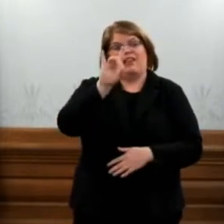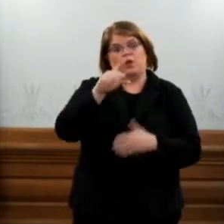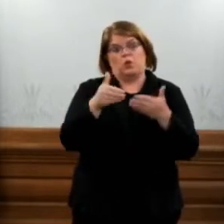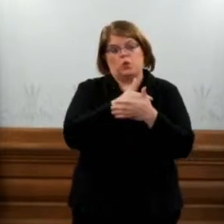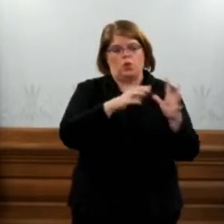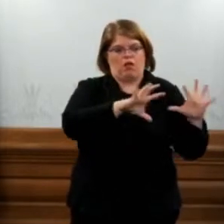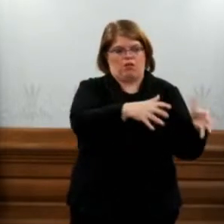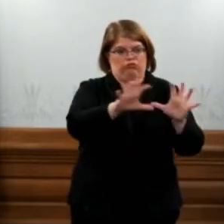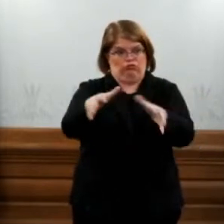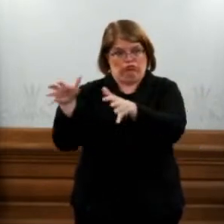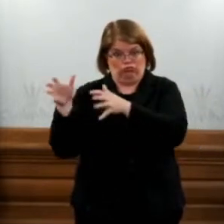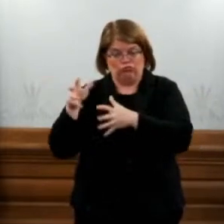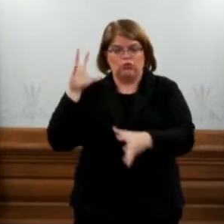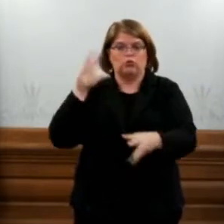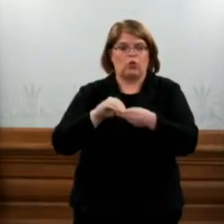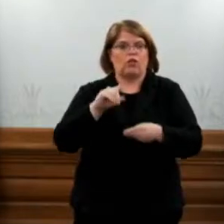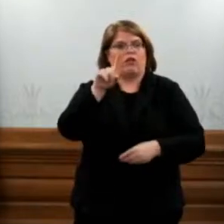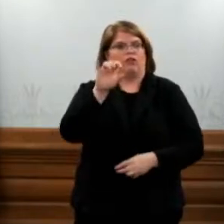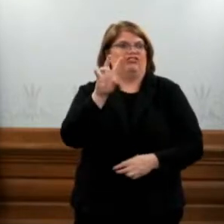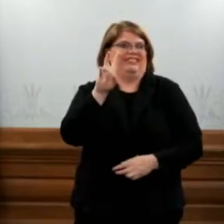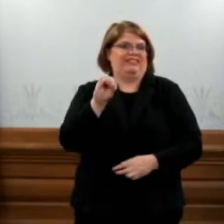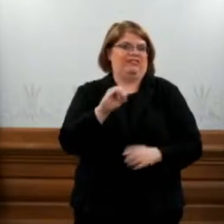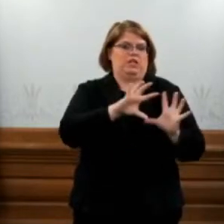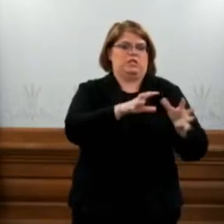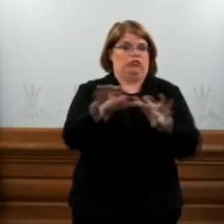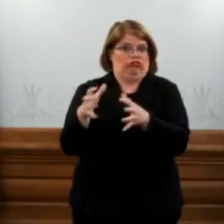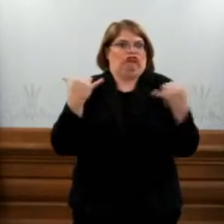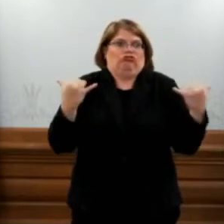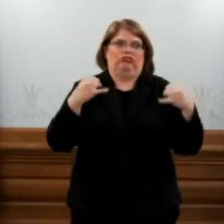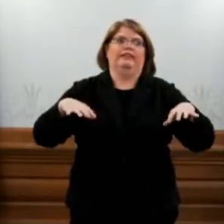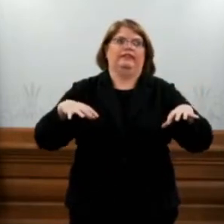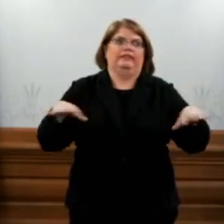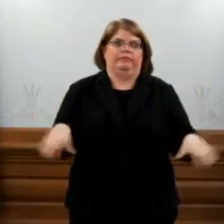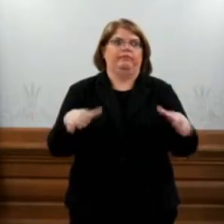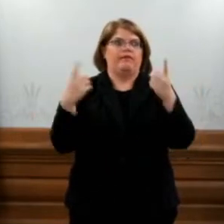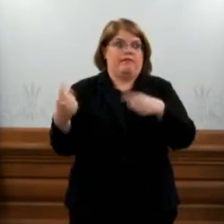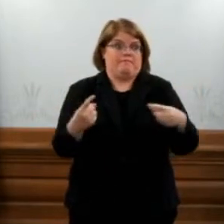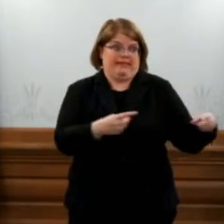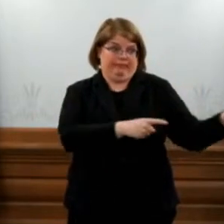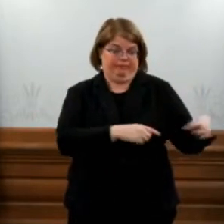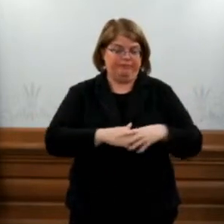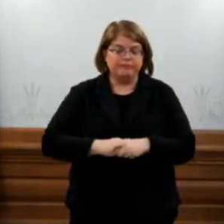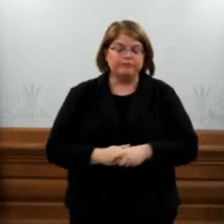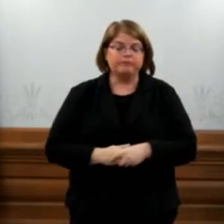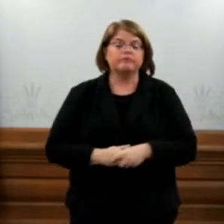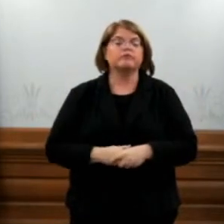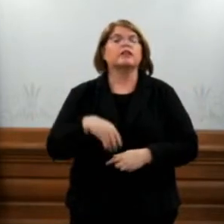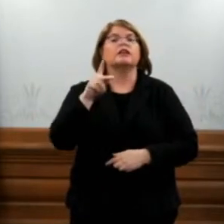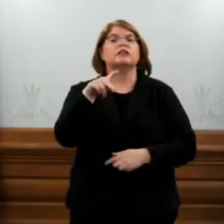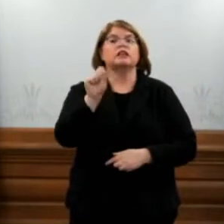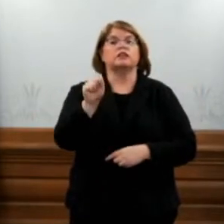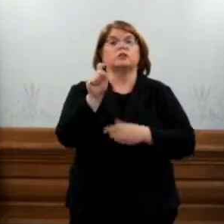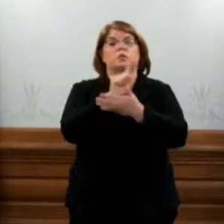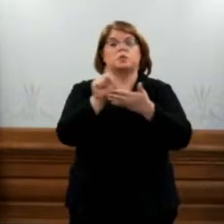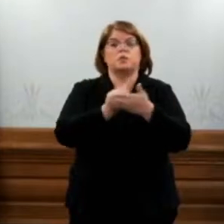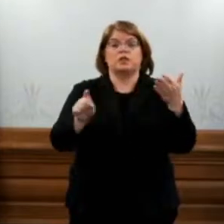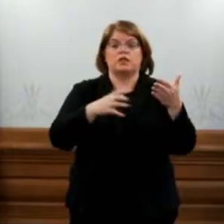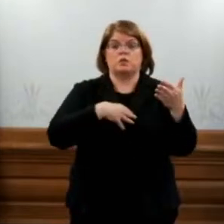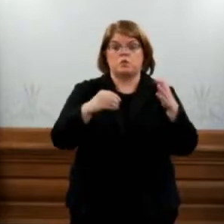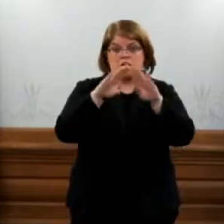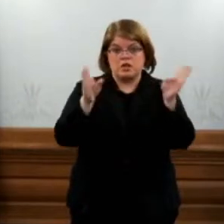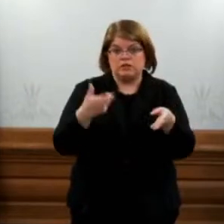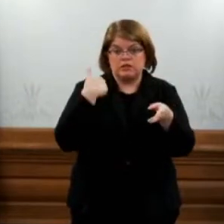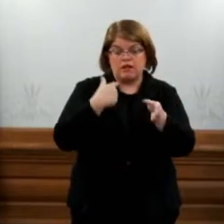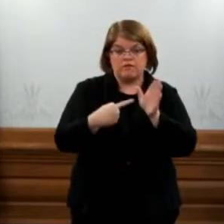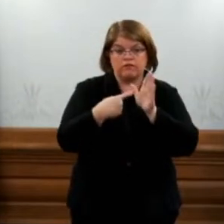of 178 clusters which are active. Kansas, in the weekly White House report that I've referenced